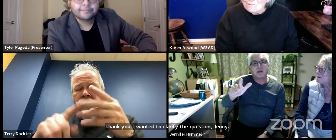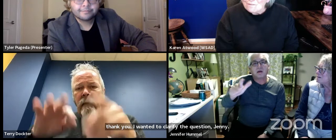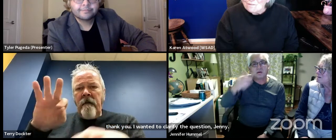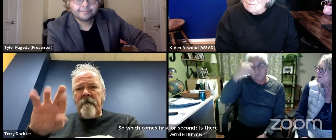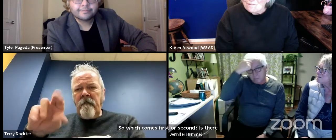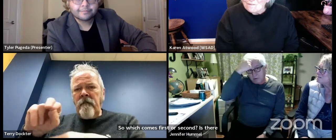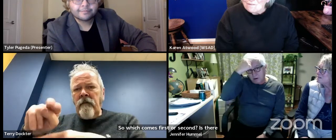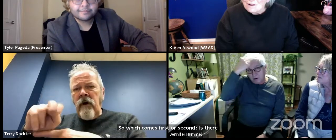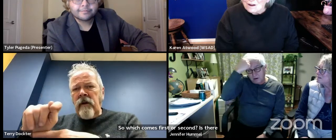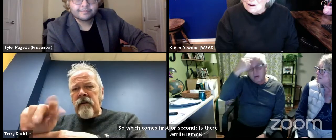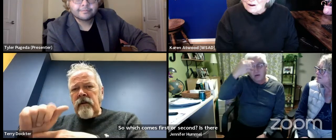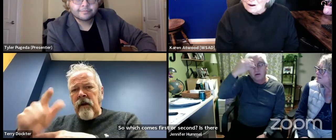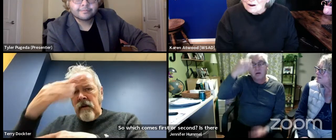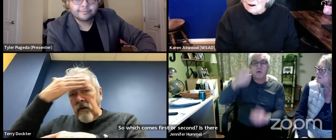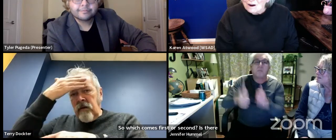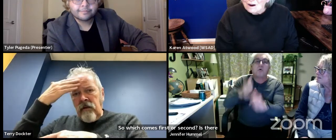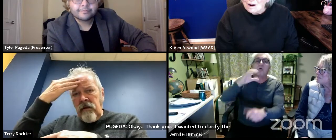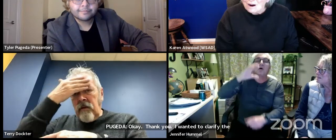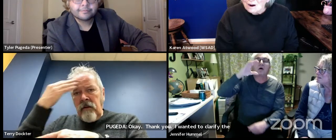Janelle, help.